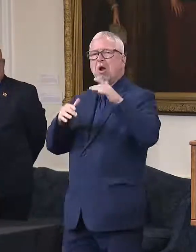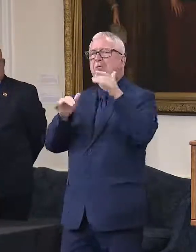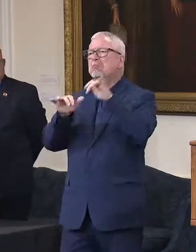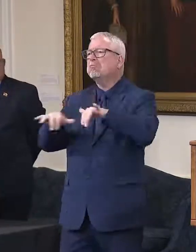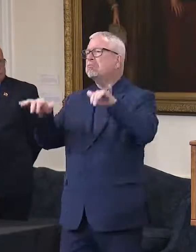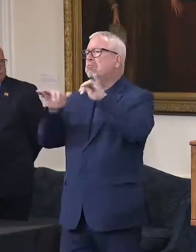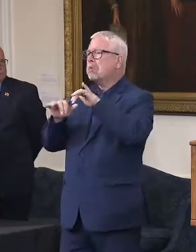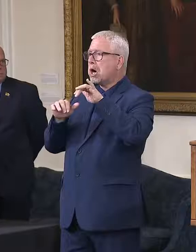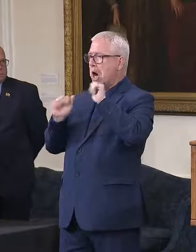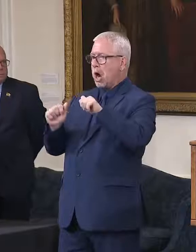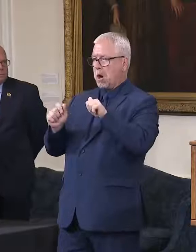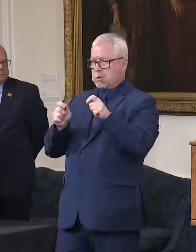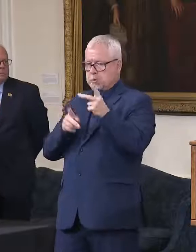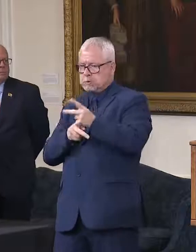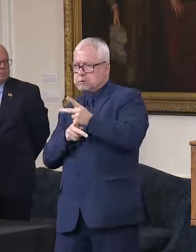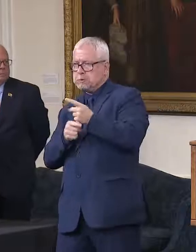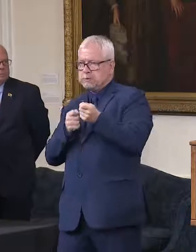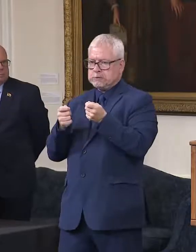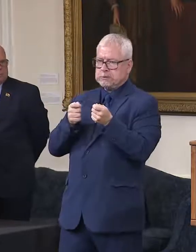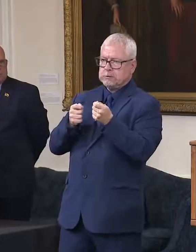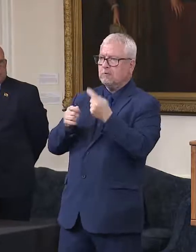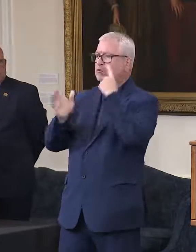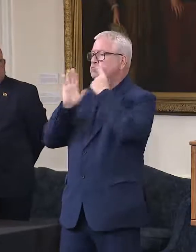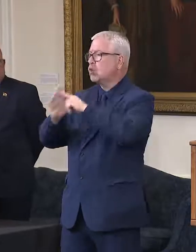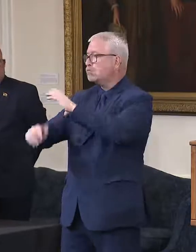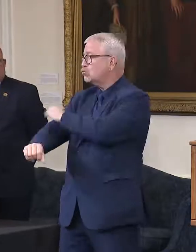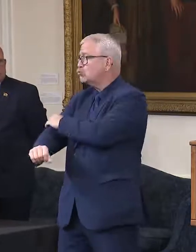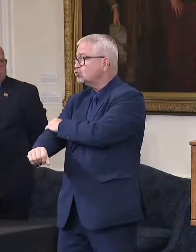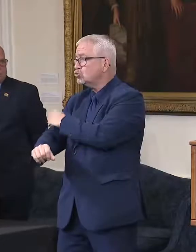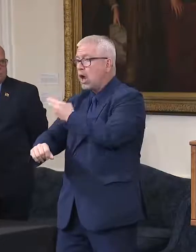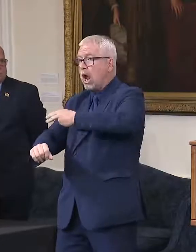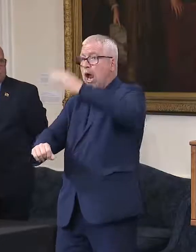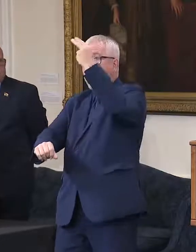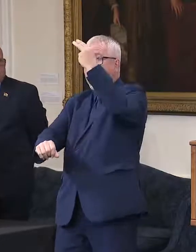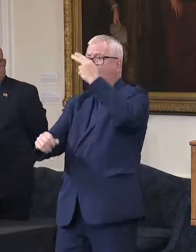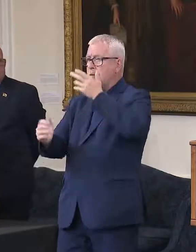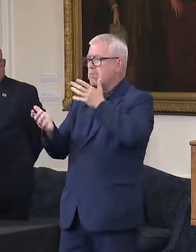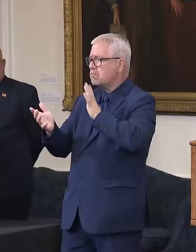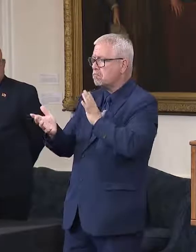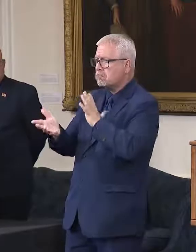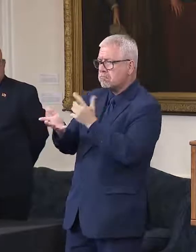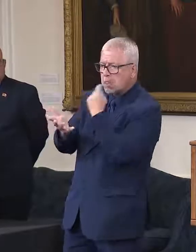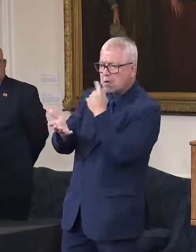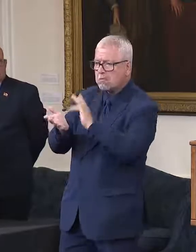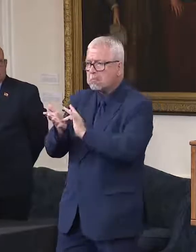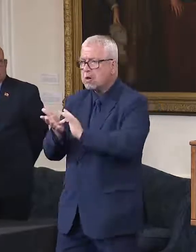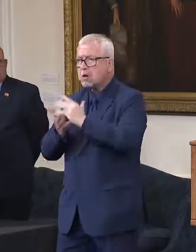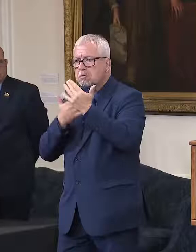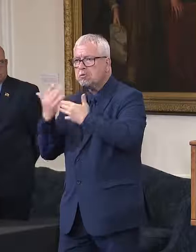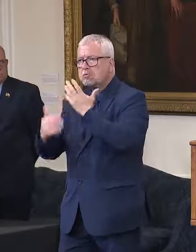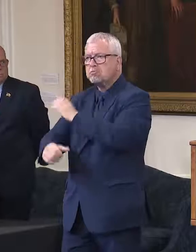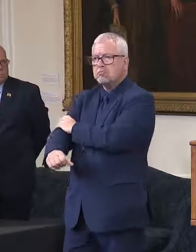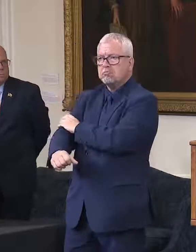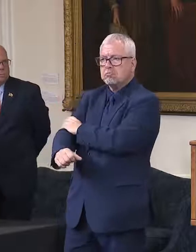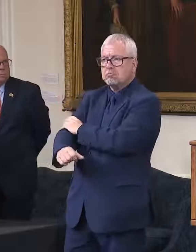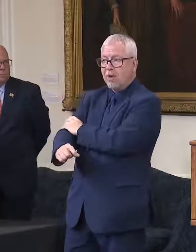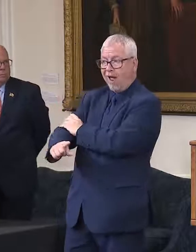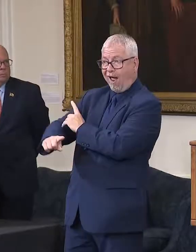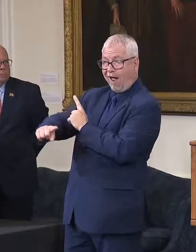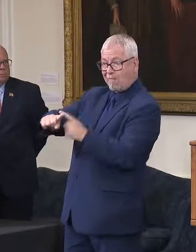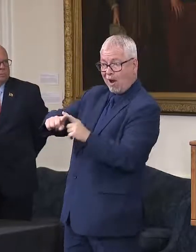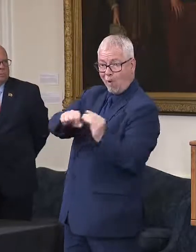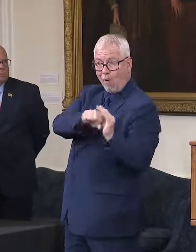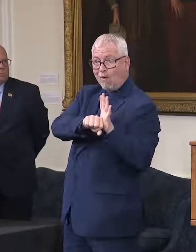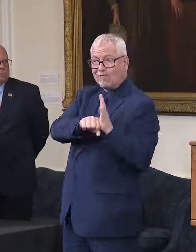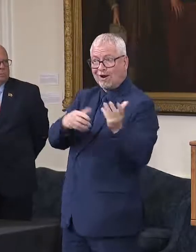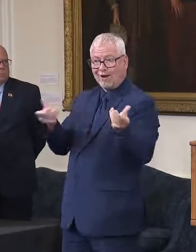managed, but when combined with COVID can become life-threatening. Very common conditions like